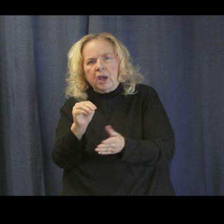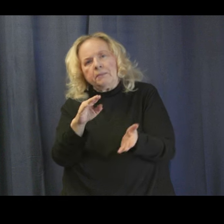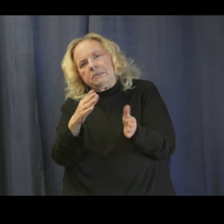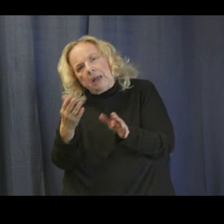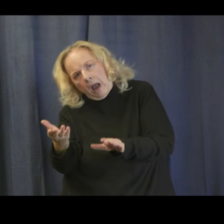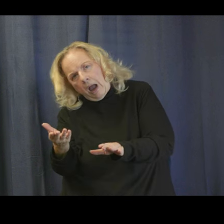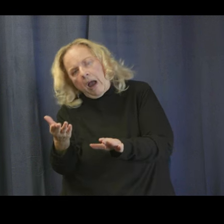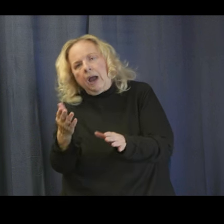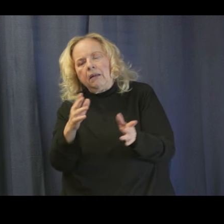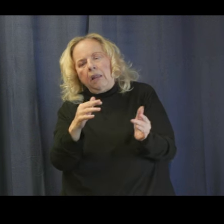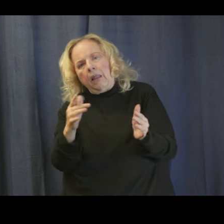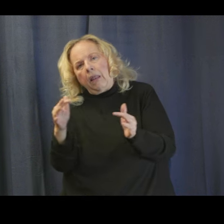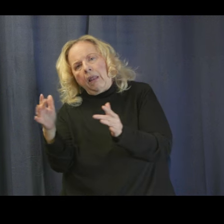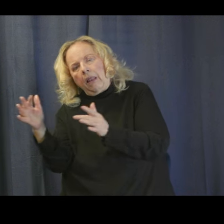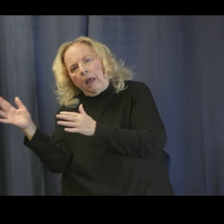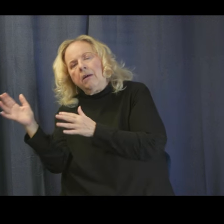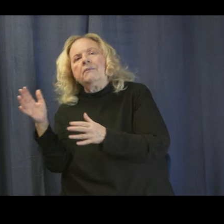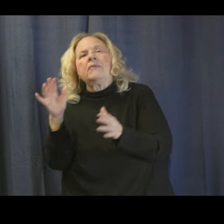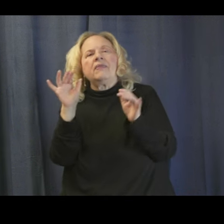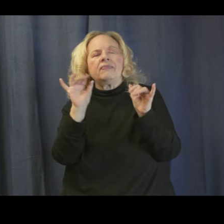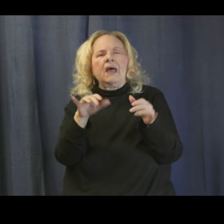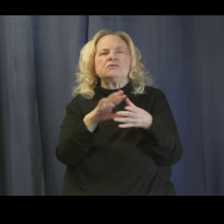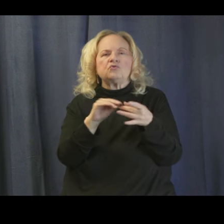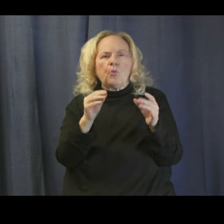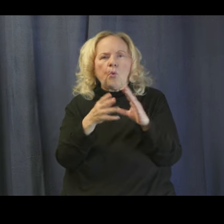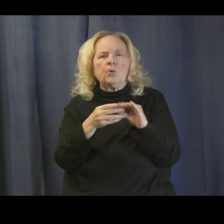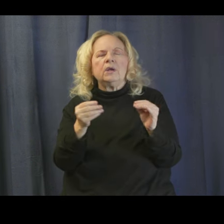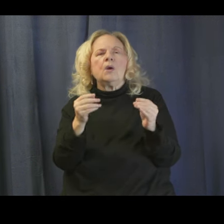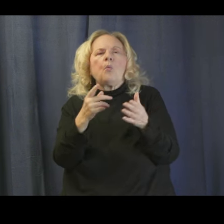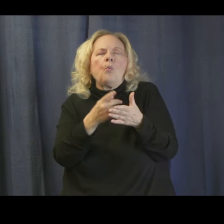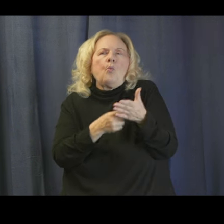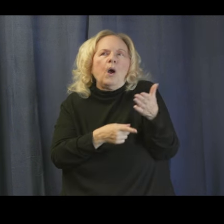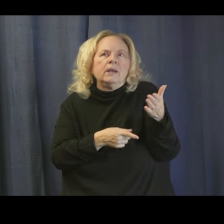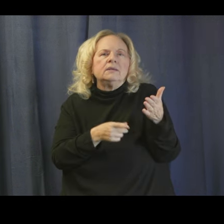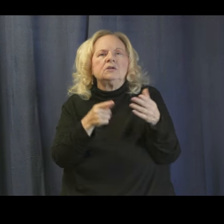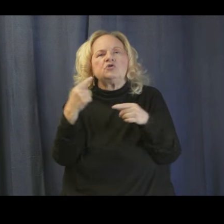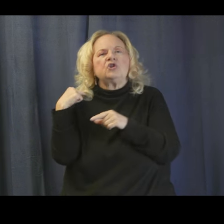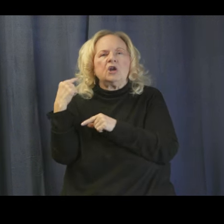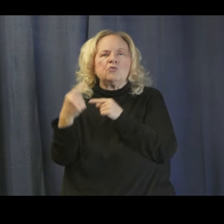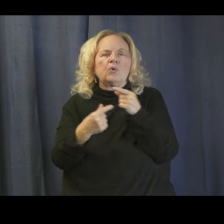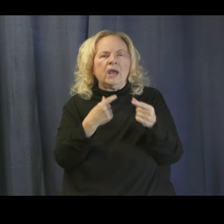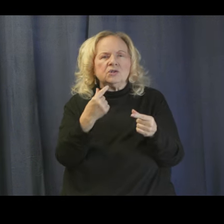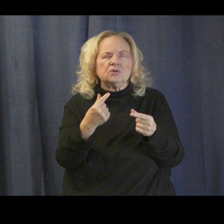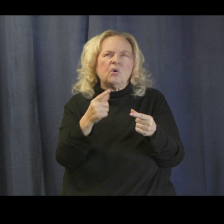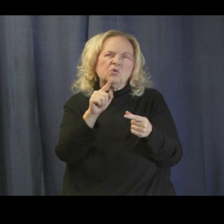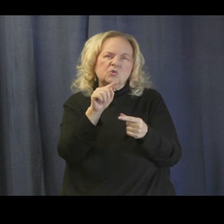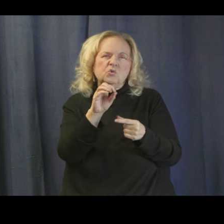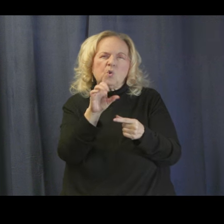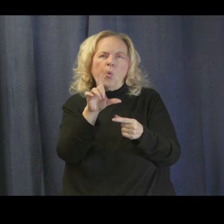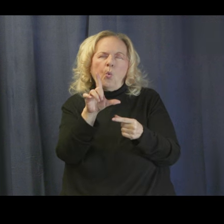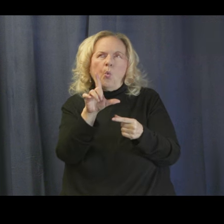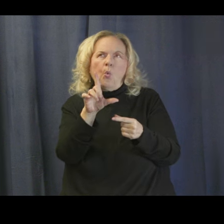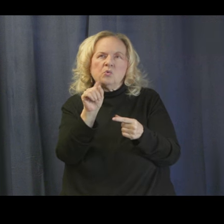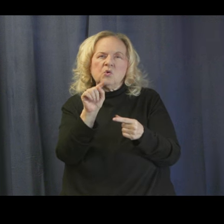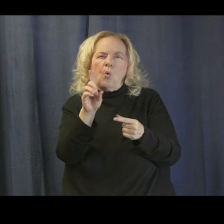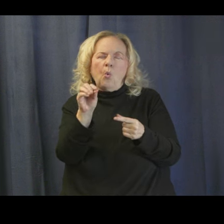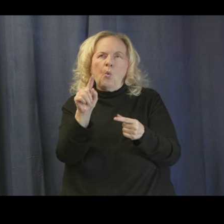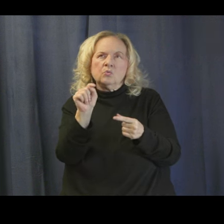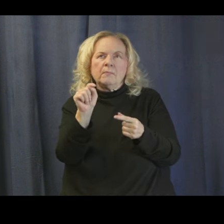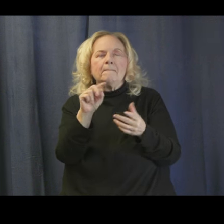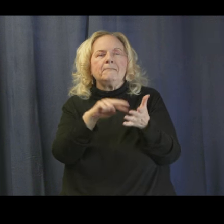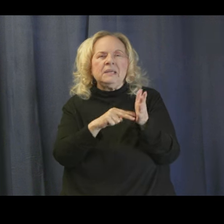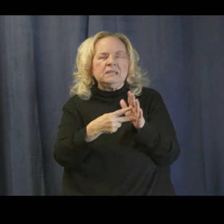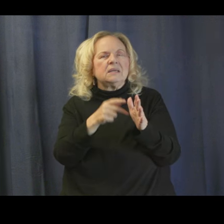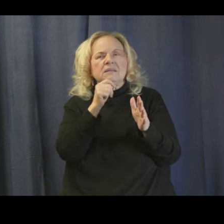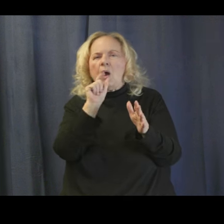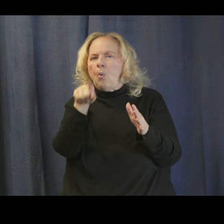be dying, you know, all of the stories. So that's really what generations or what Toldot means. It's not